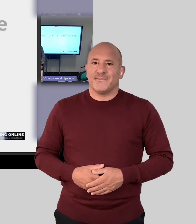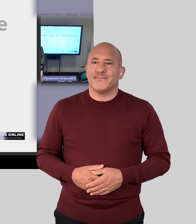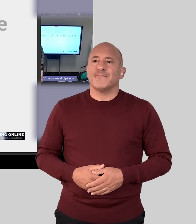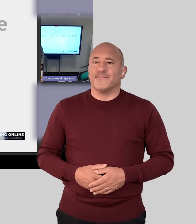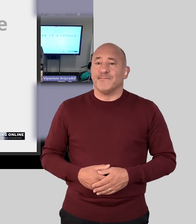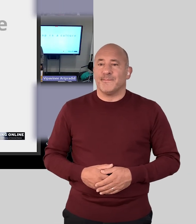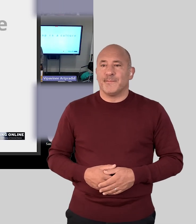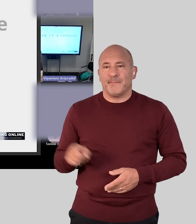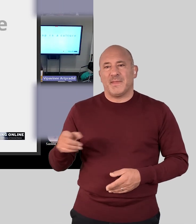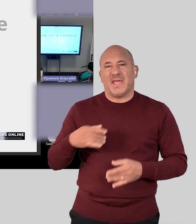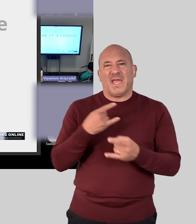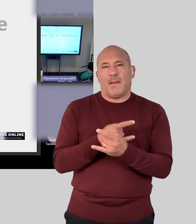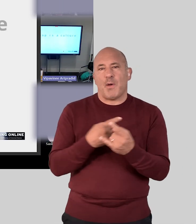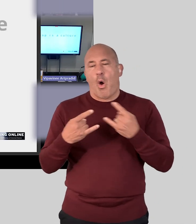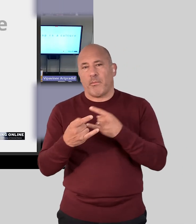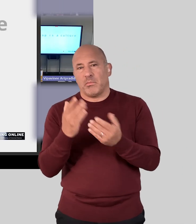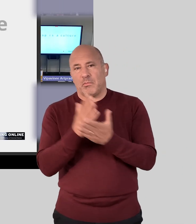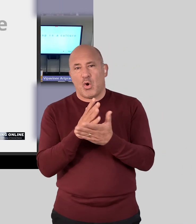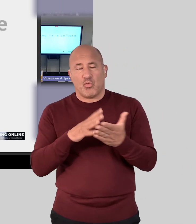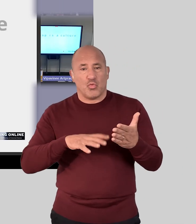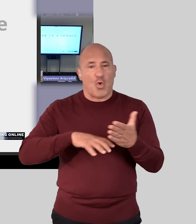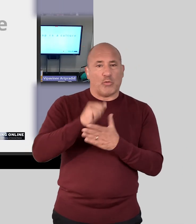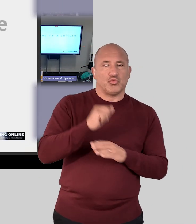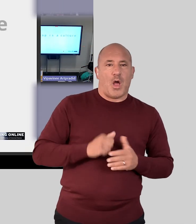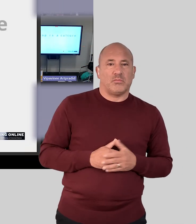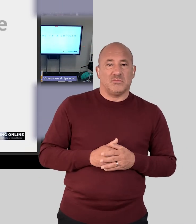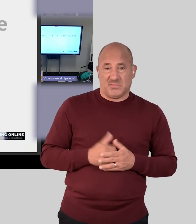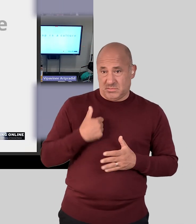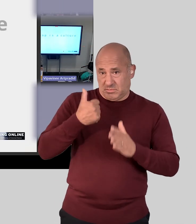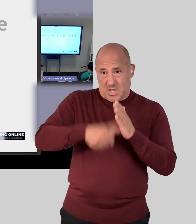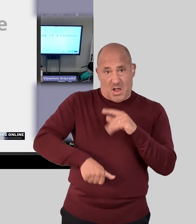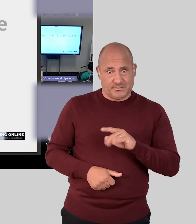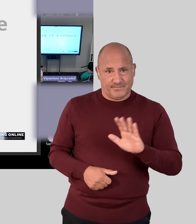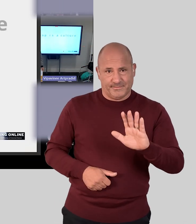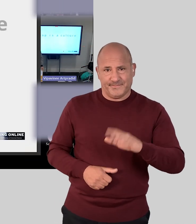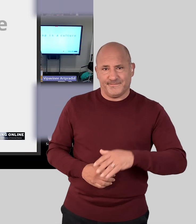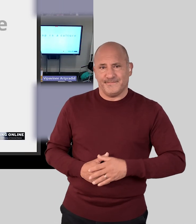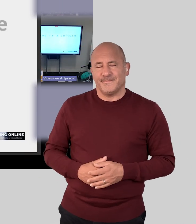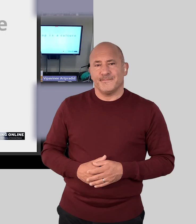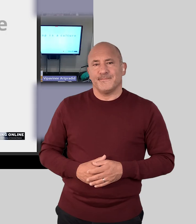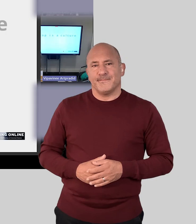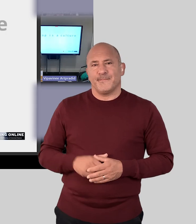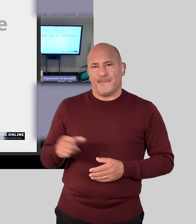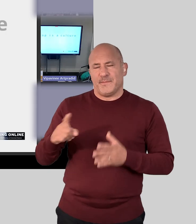hop is a culture. That's our starting point today.